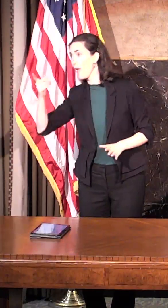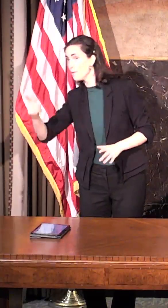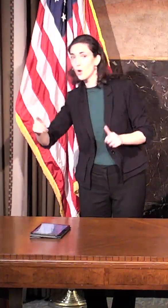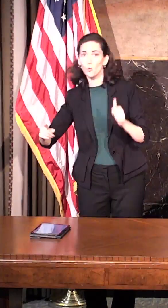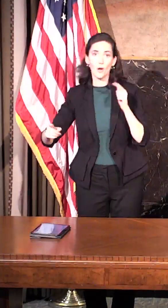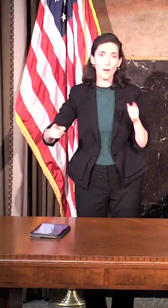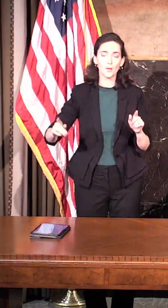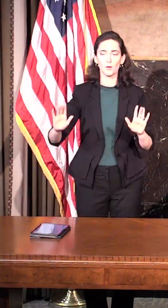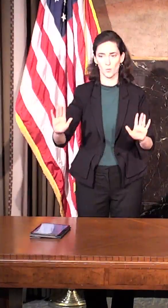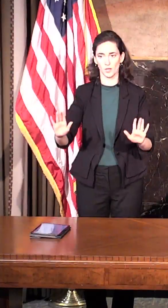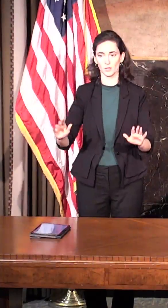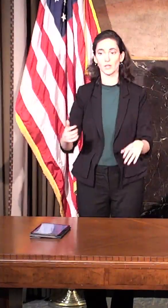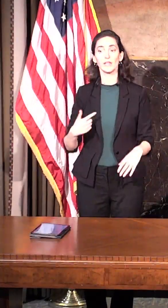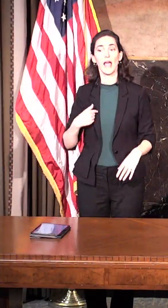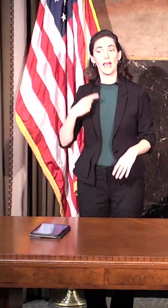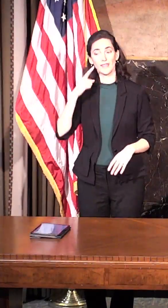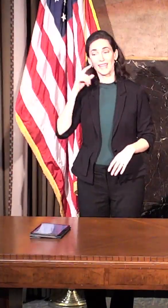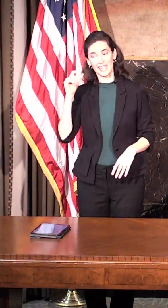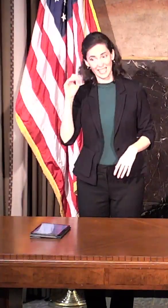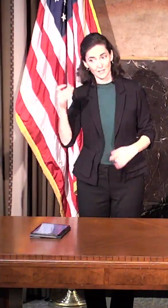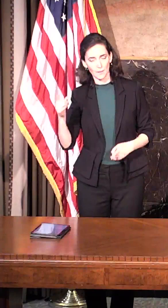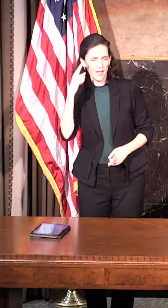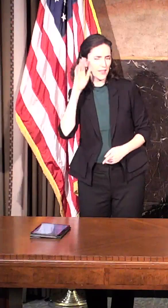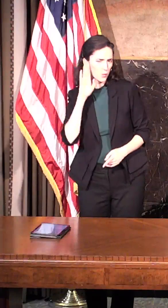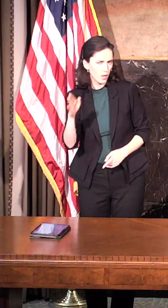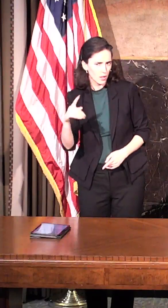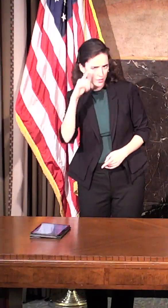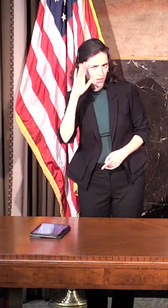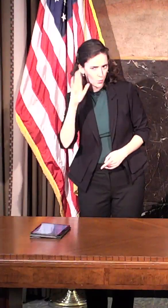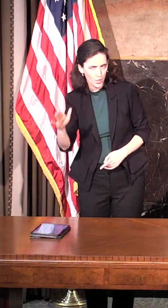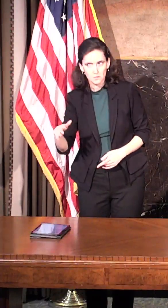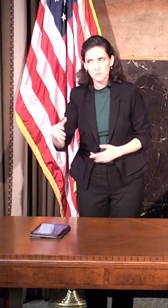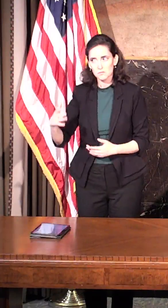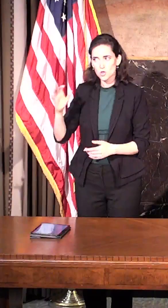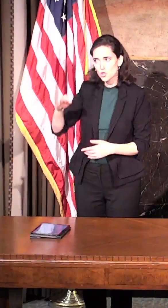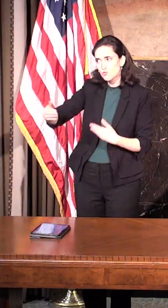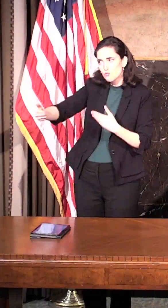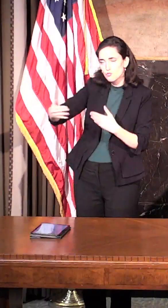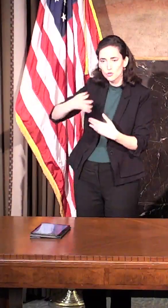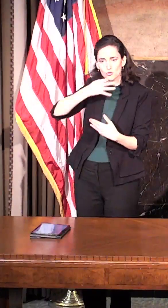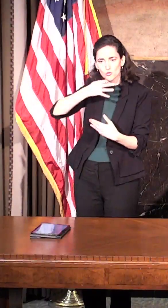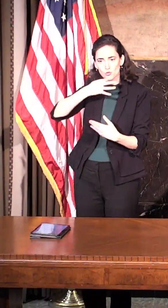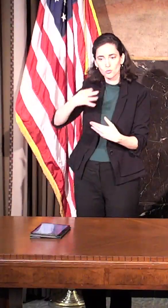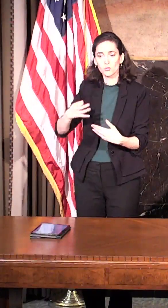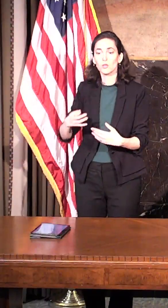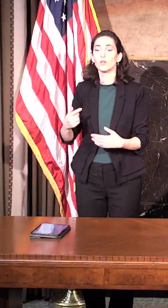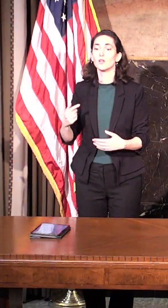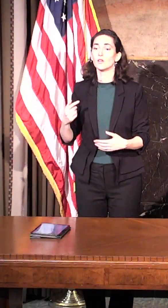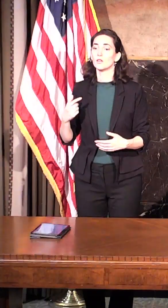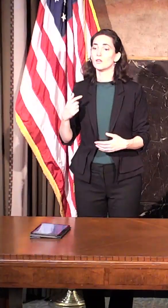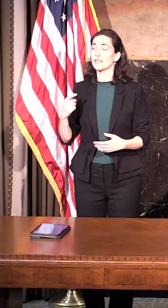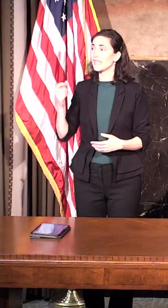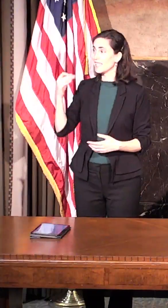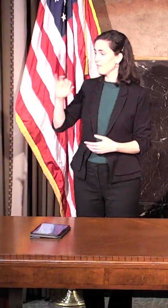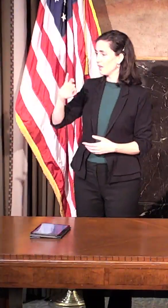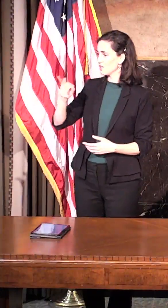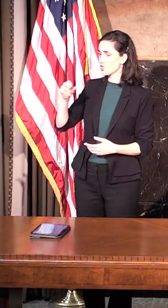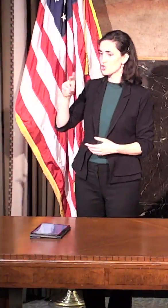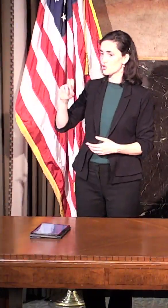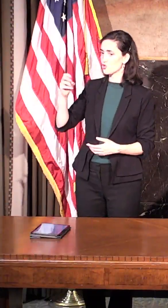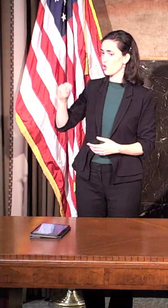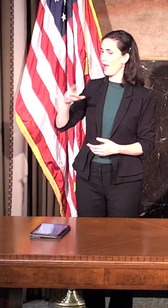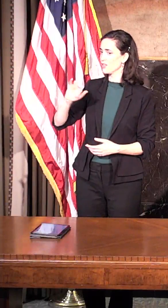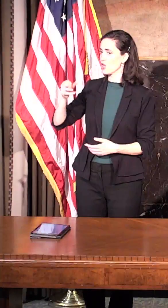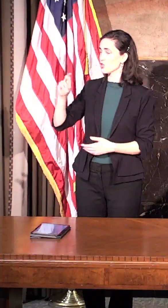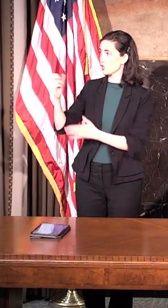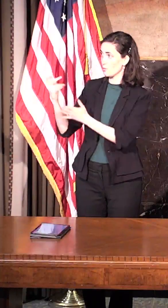when, and it's going to happen, I think, and the sooner rather than later, that Johnson & Johnson is approved, that it is a good candidate